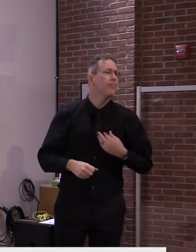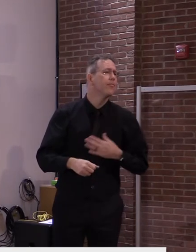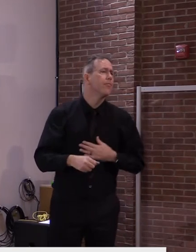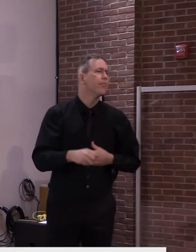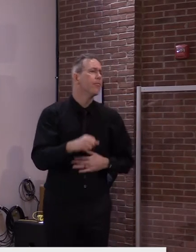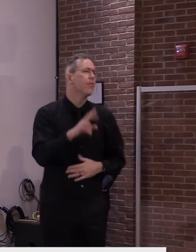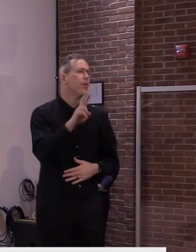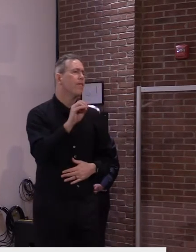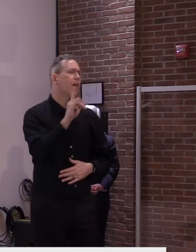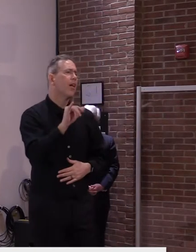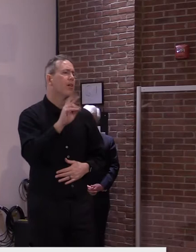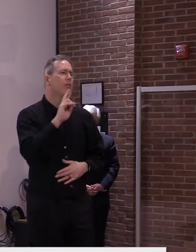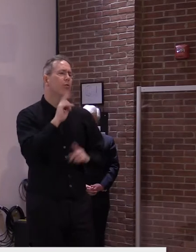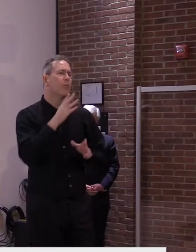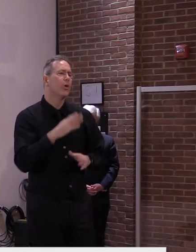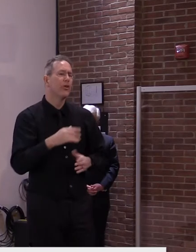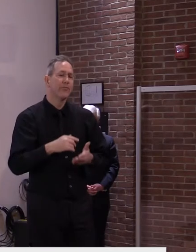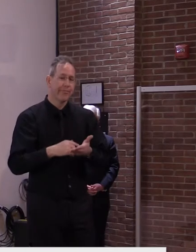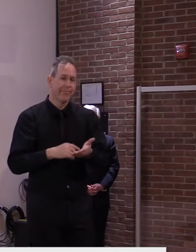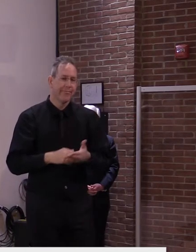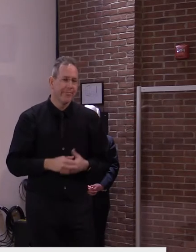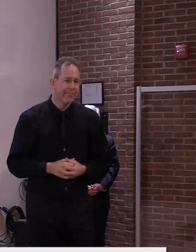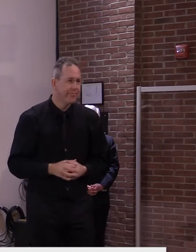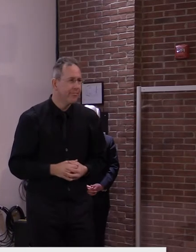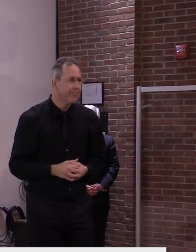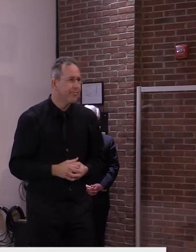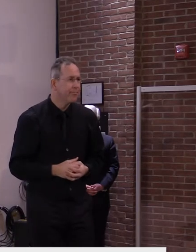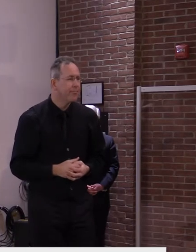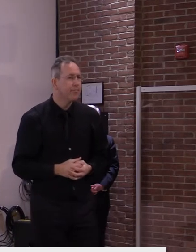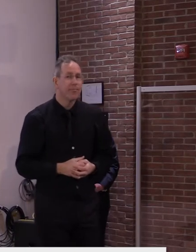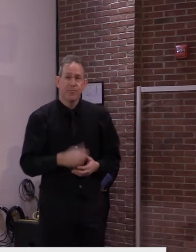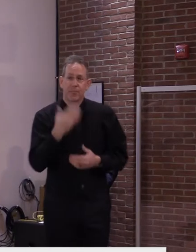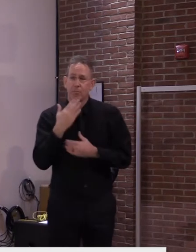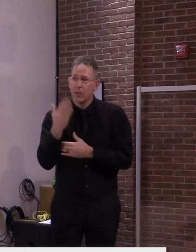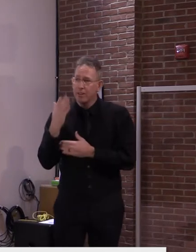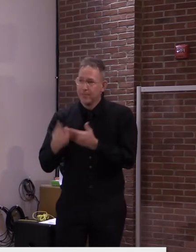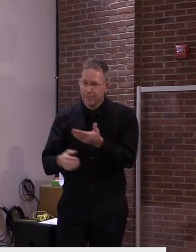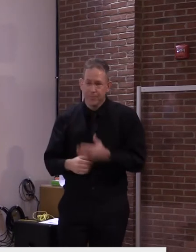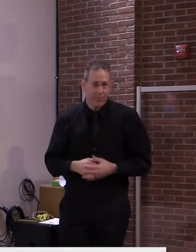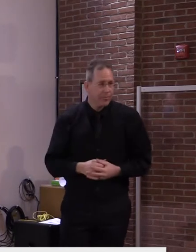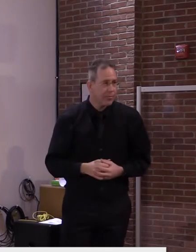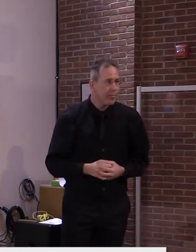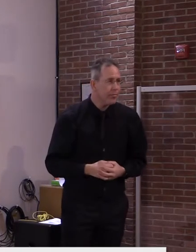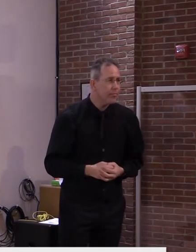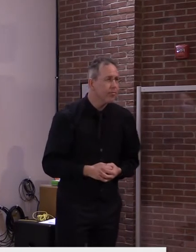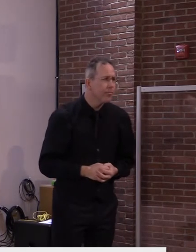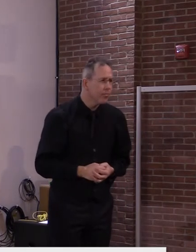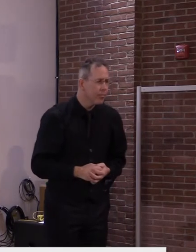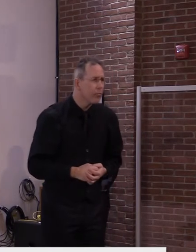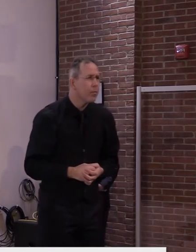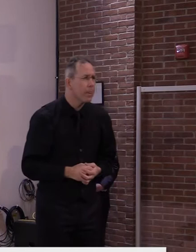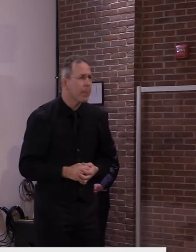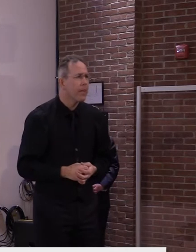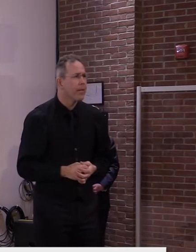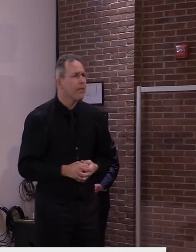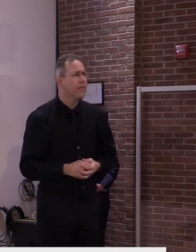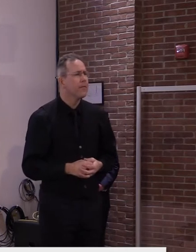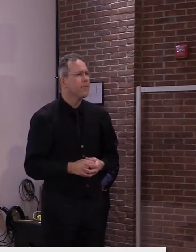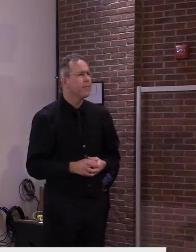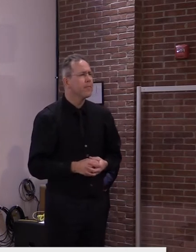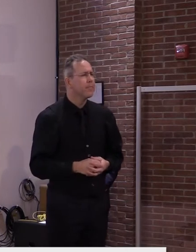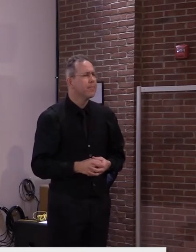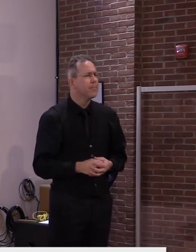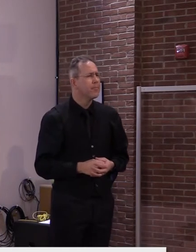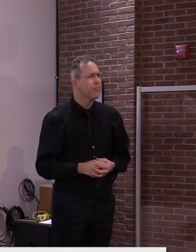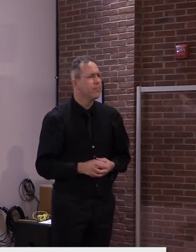Good morning. We have an 89-year-old reader whose 81-year-old wife is in palliative care with Central Vermont Home Health and Hospice.